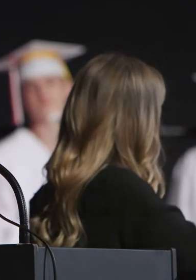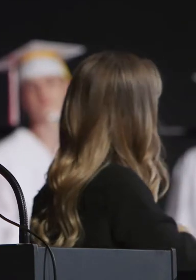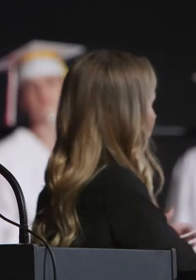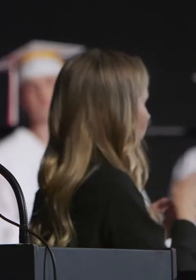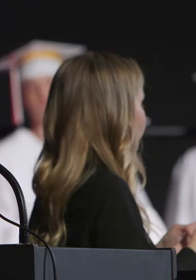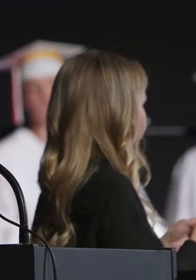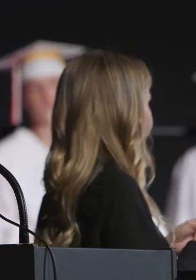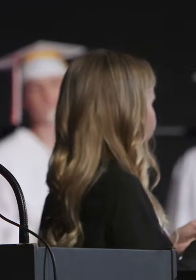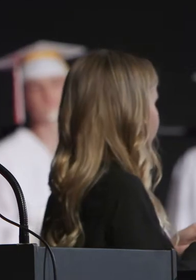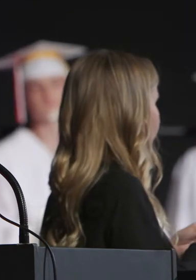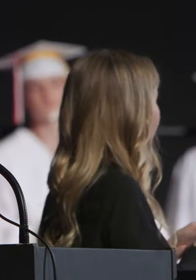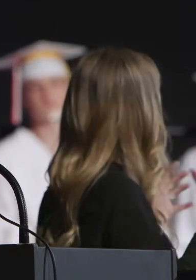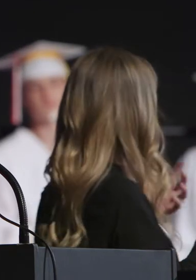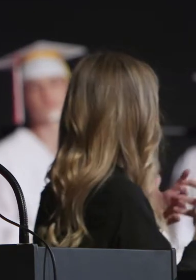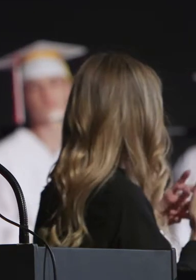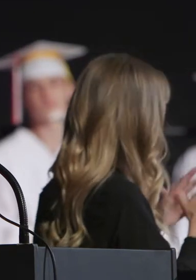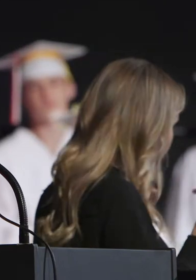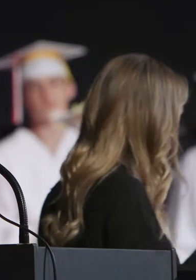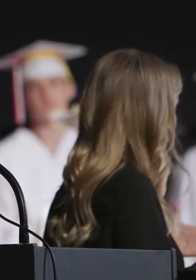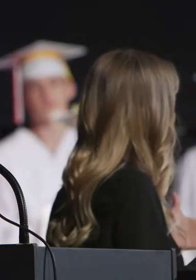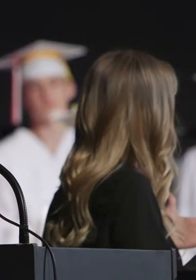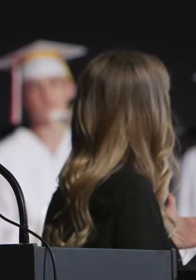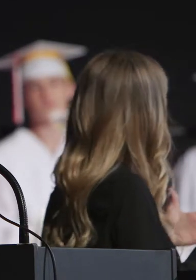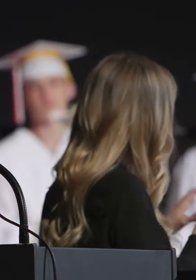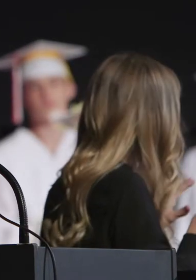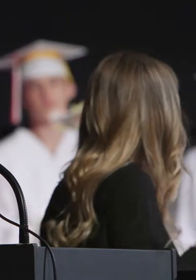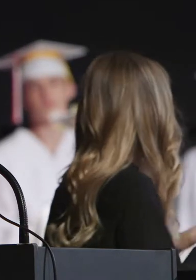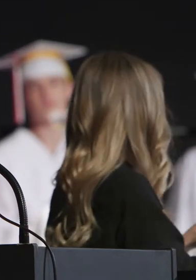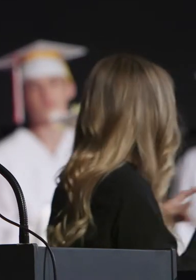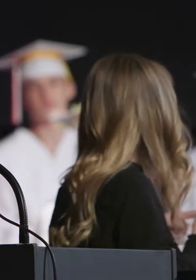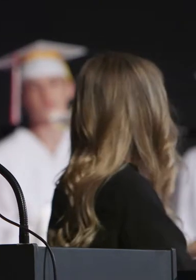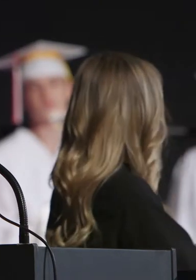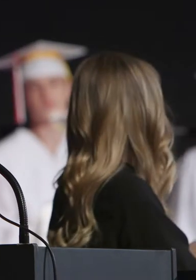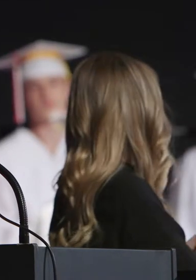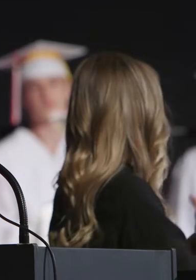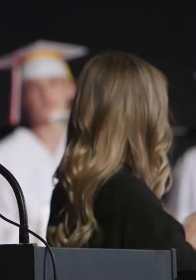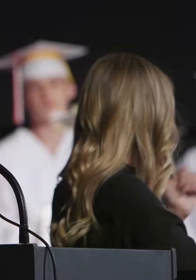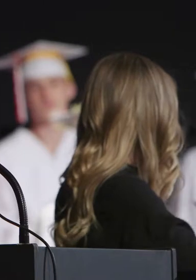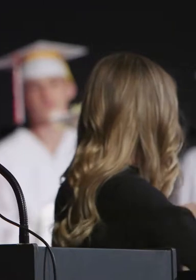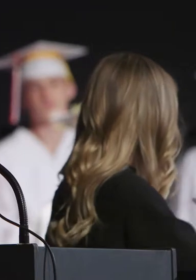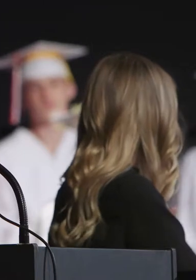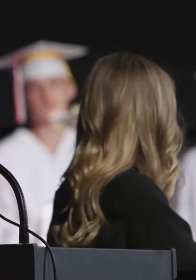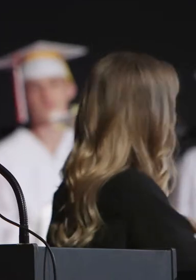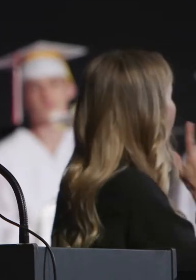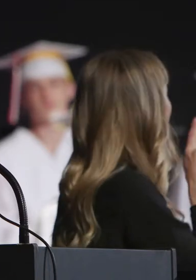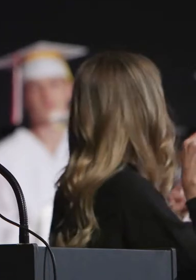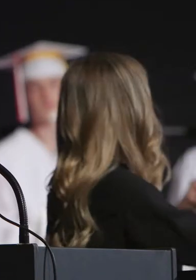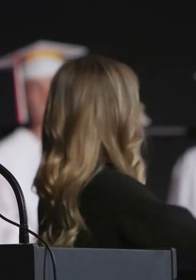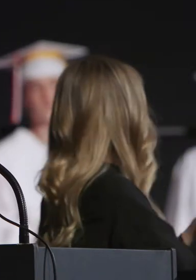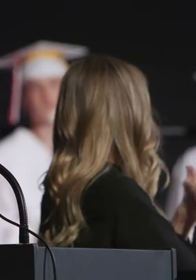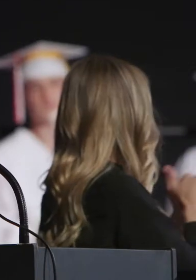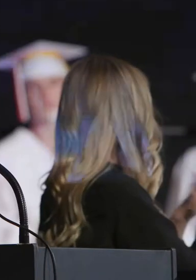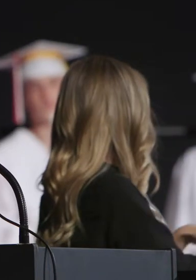Nations. Classmates practicing together to perform during school musicals. Classmates bowing together are on athletic fields or doing mock trial